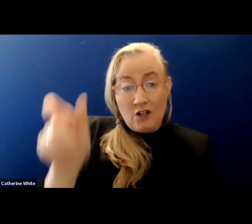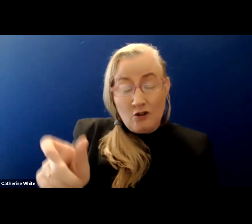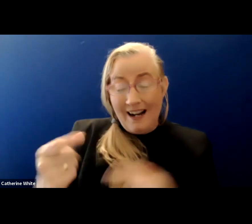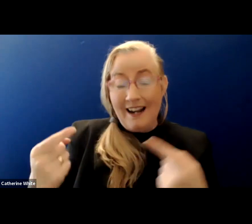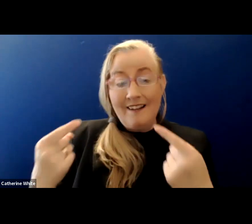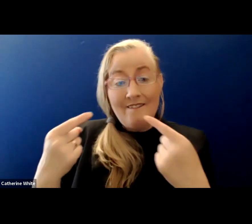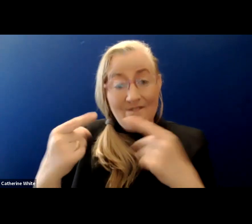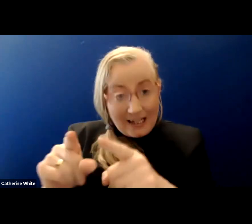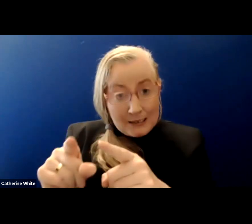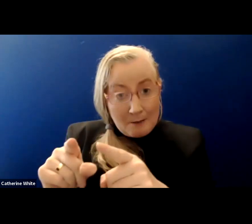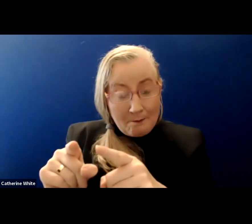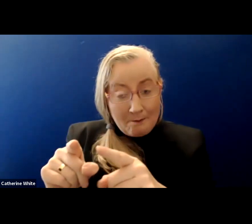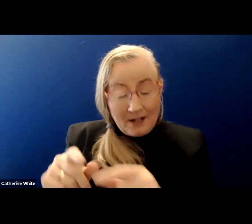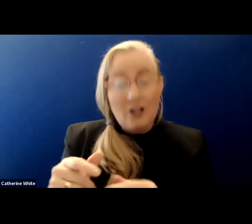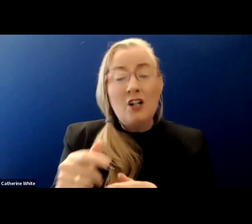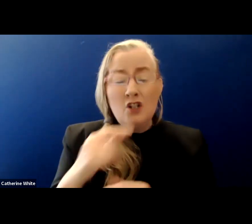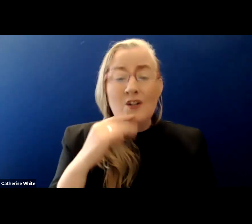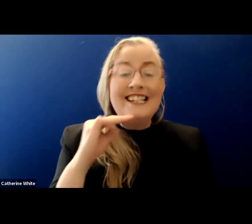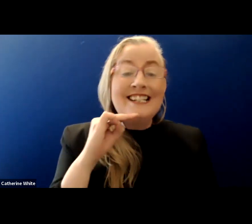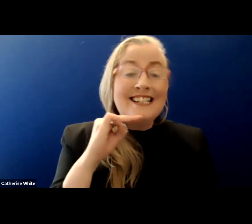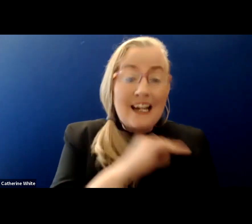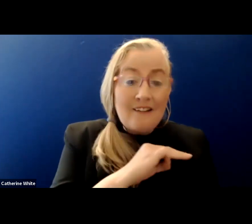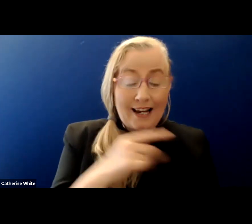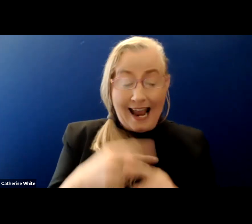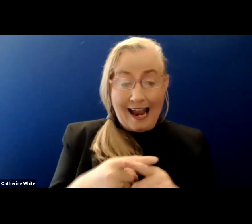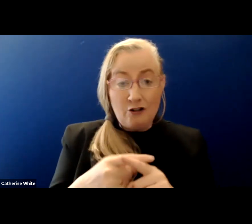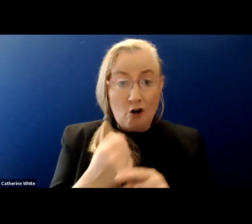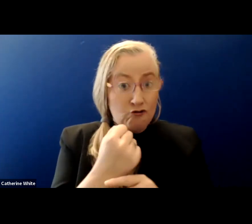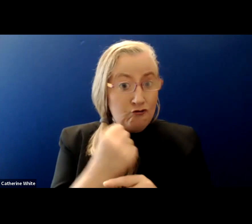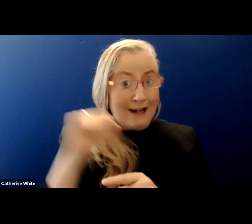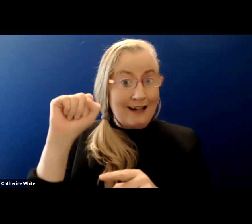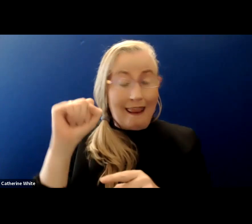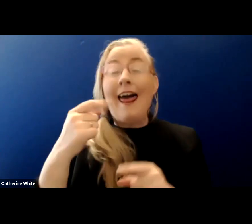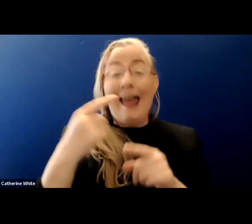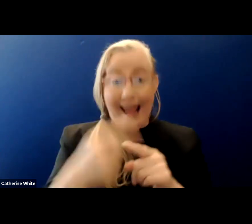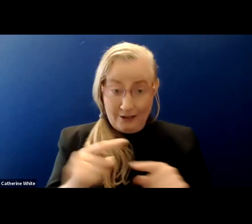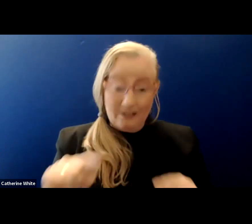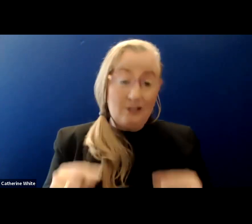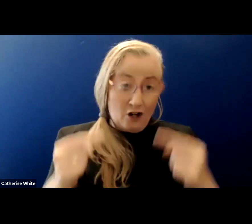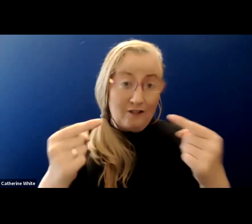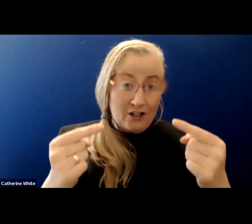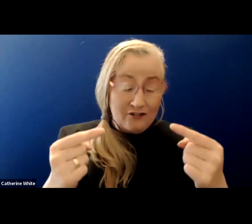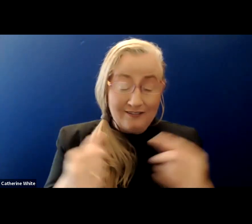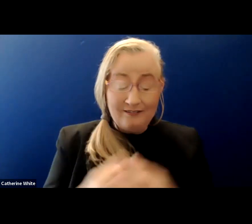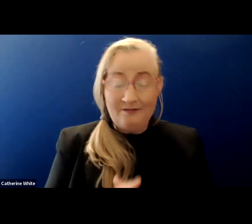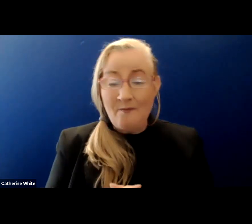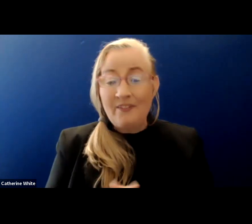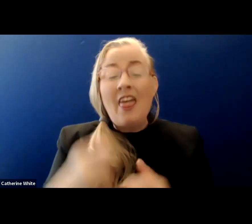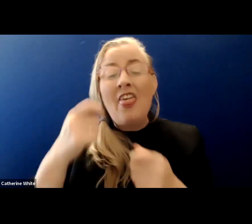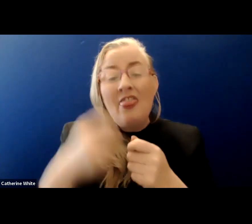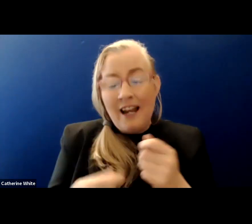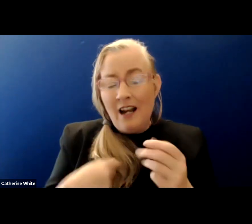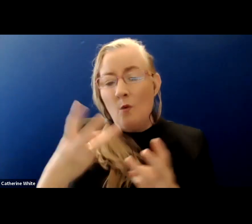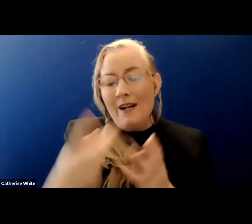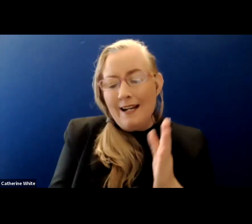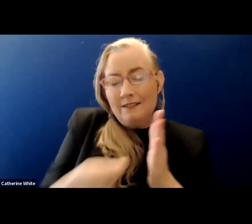crime so significant and even radical and certainly controversial. And I will then further explain a